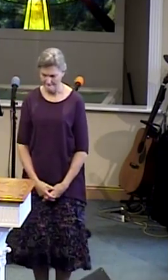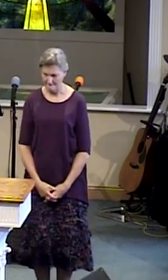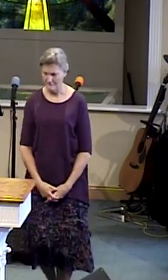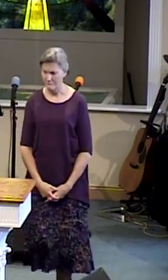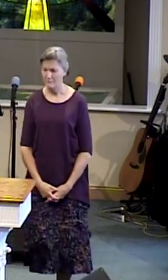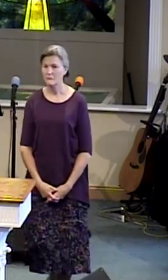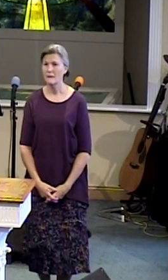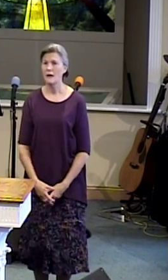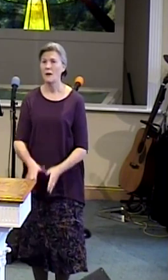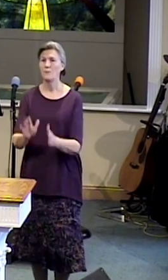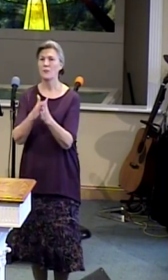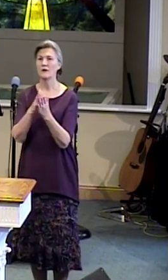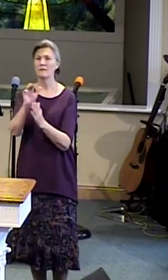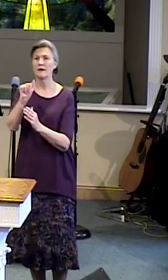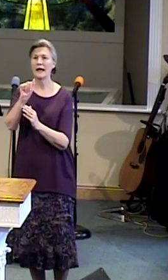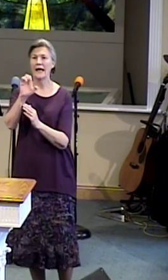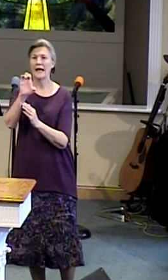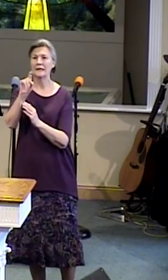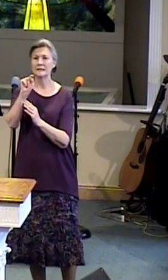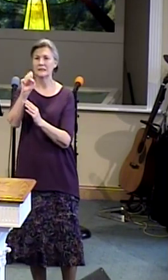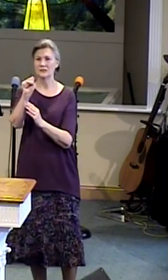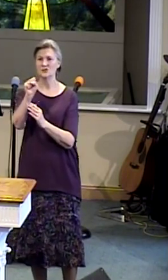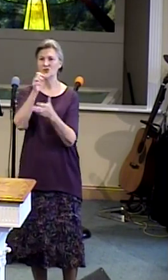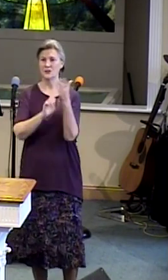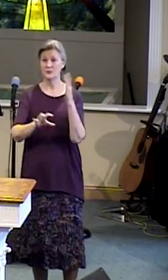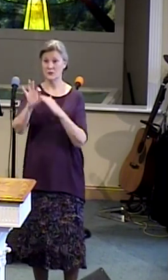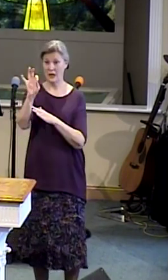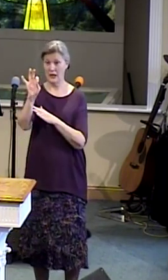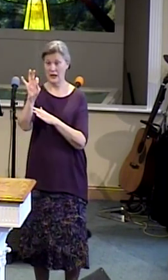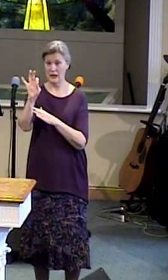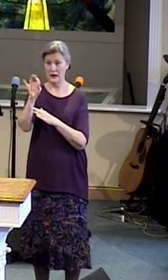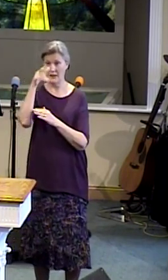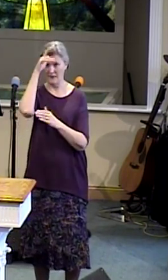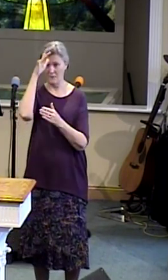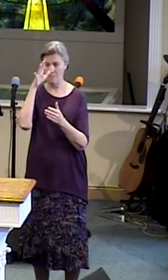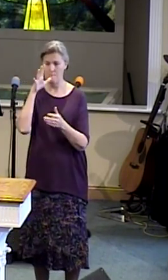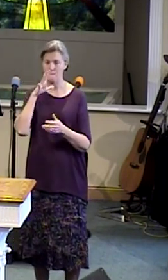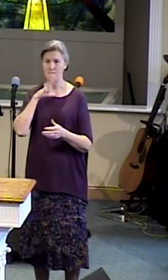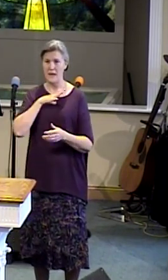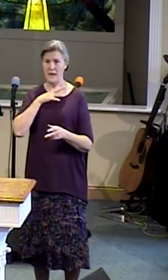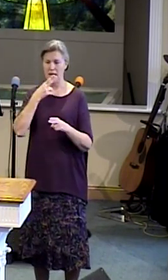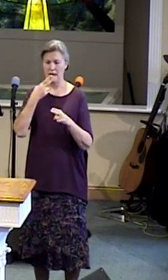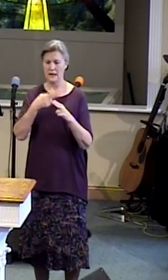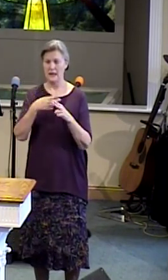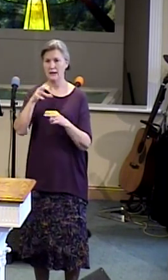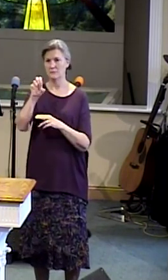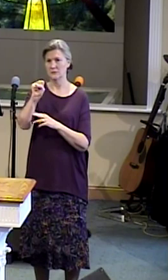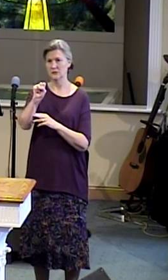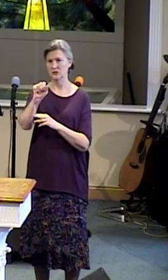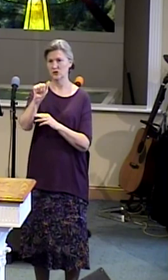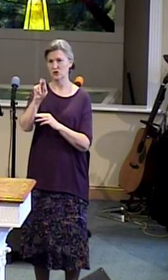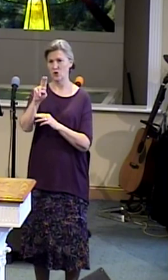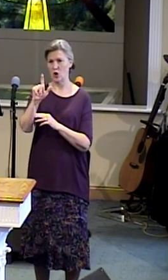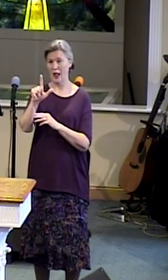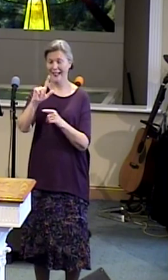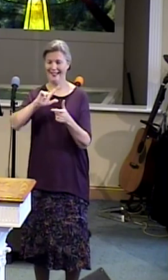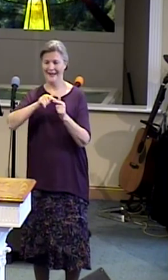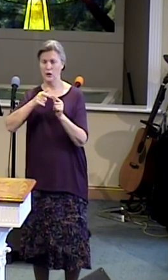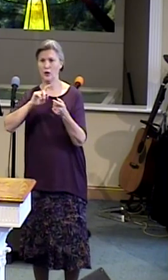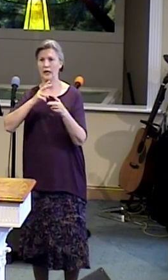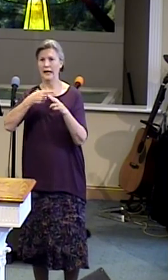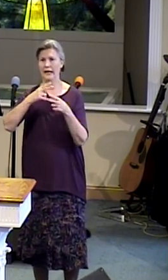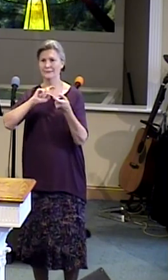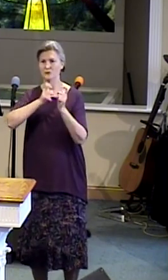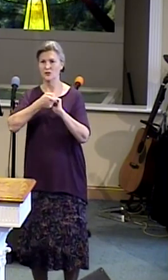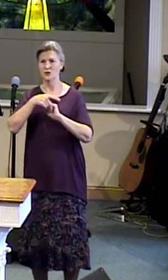In Acts chapter 9, Saul, who became Paul, his concept of God